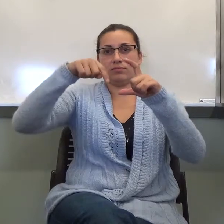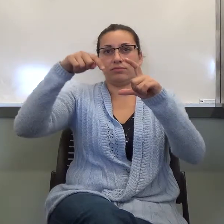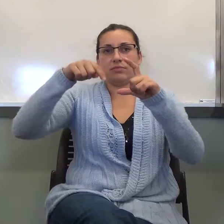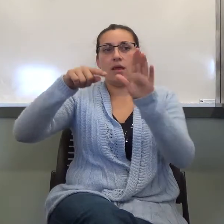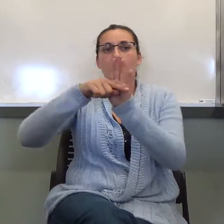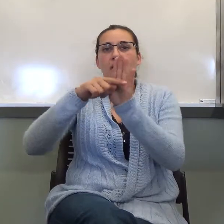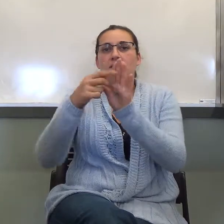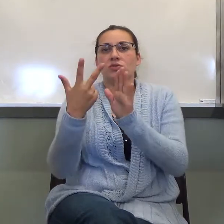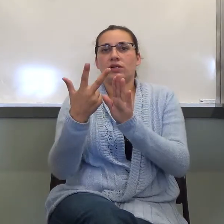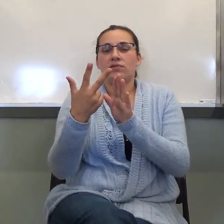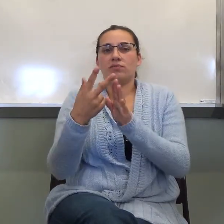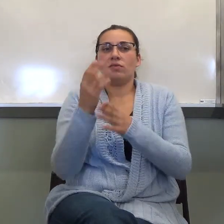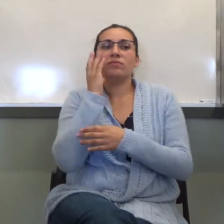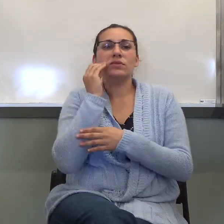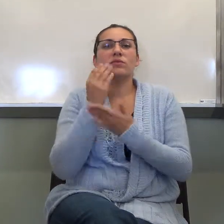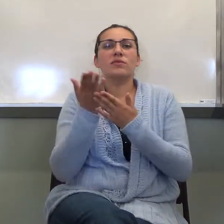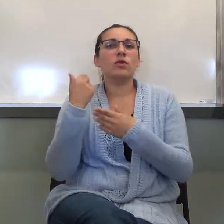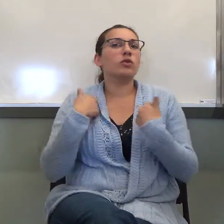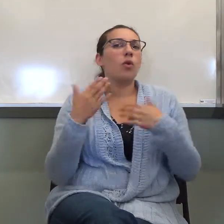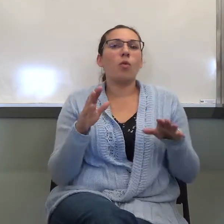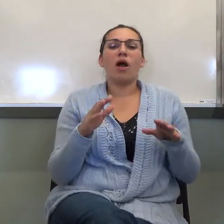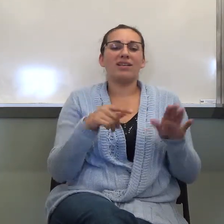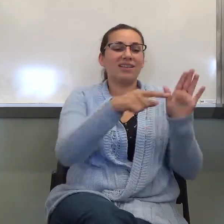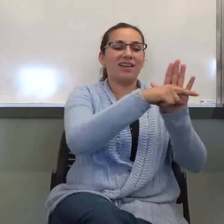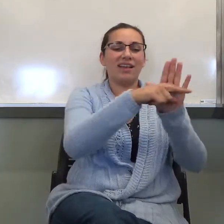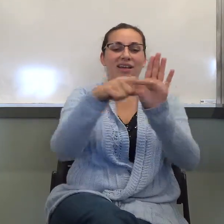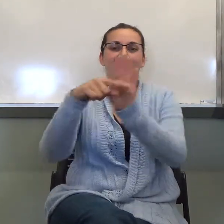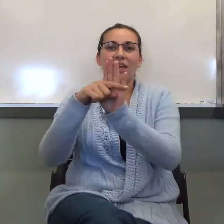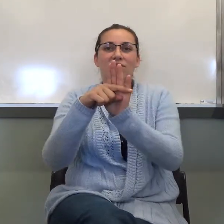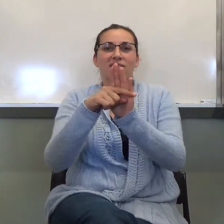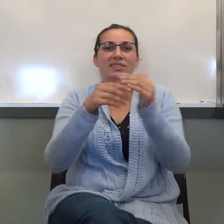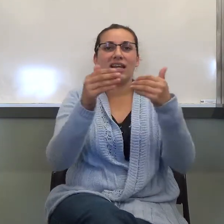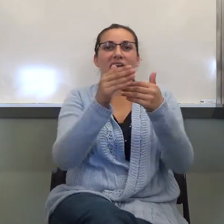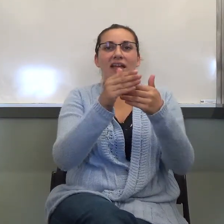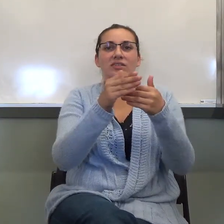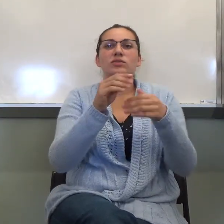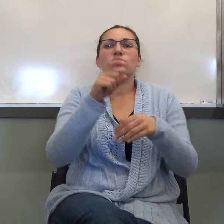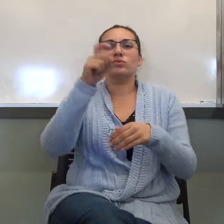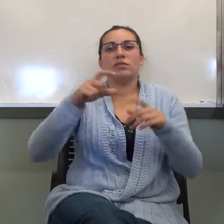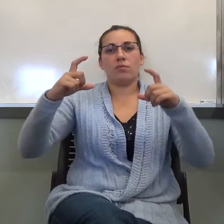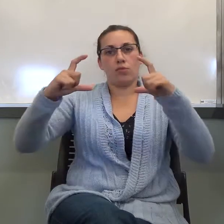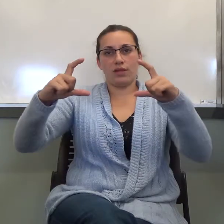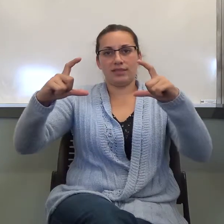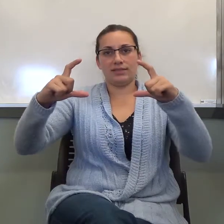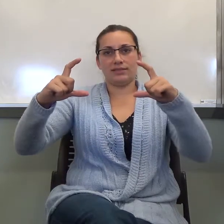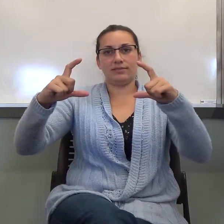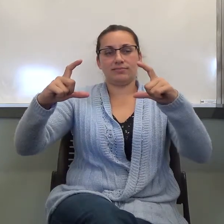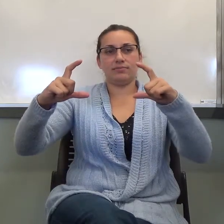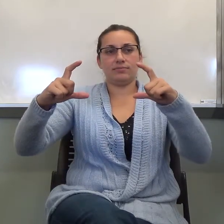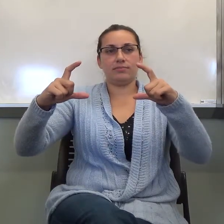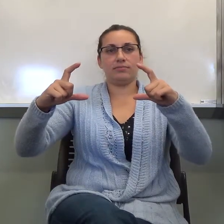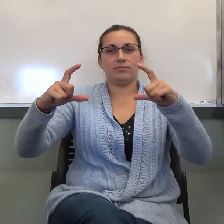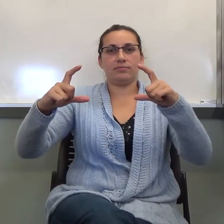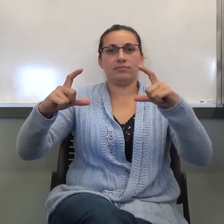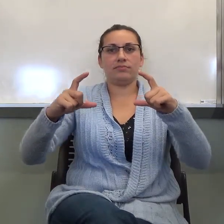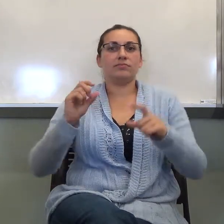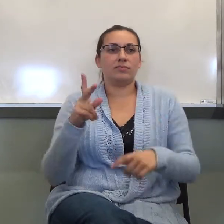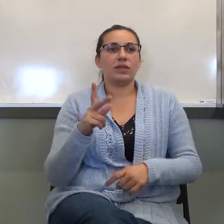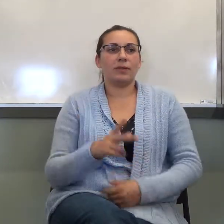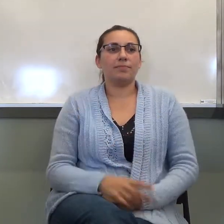don't want two signs next to each other without something in between. That's considered really bad form, so we're going to do that. All right, minus